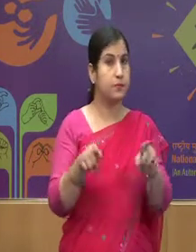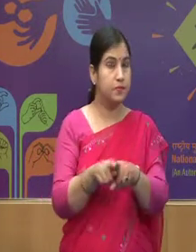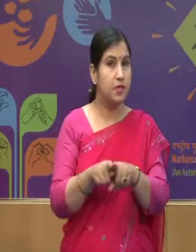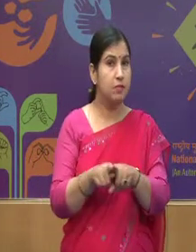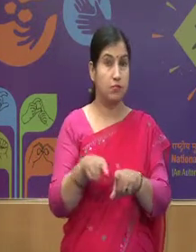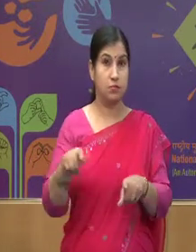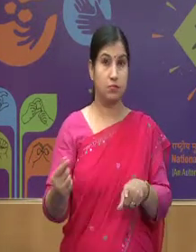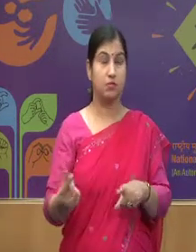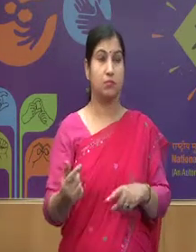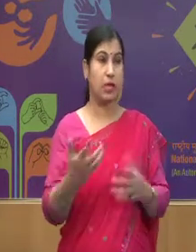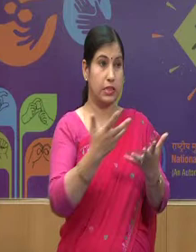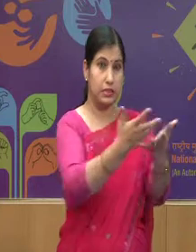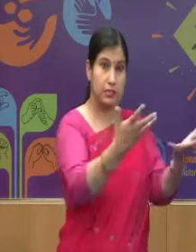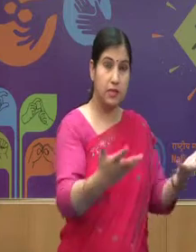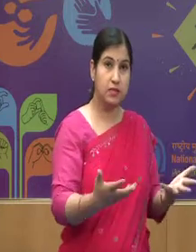and exploited their resources.